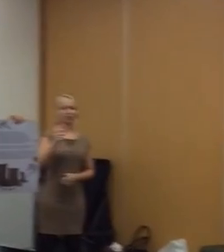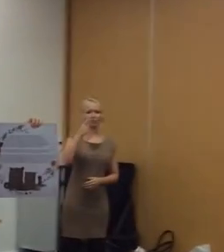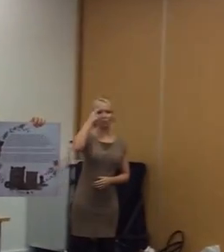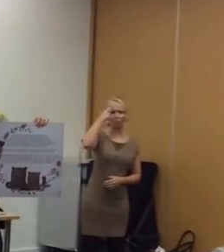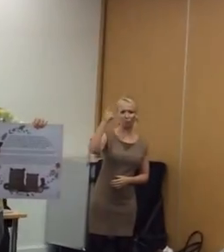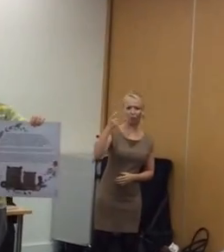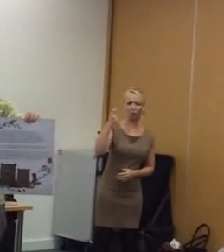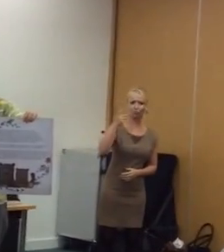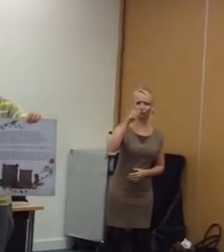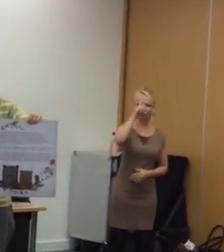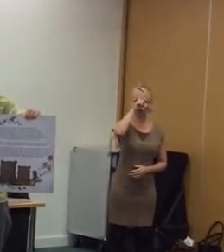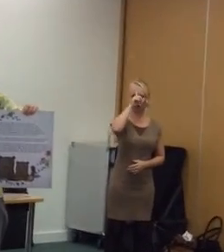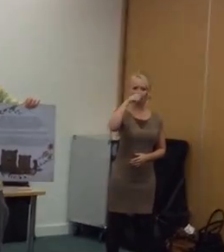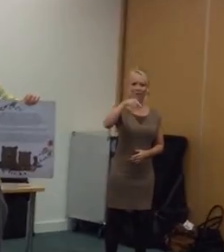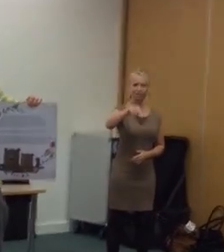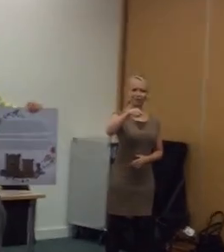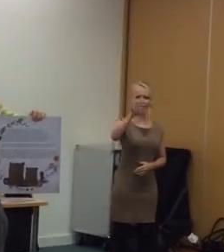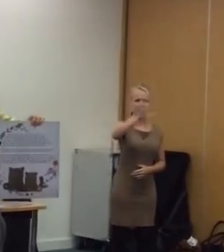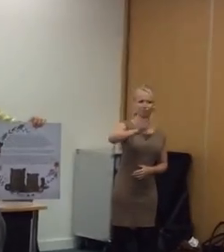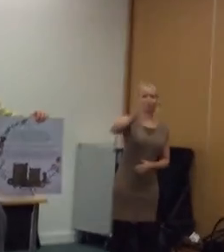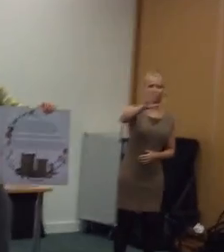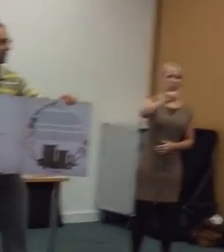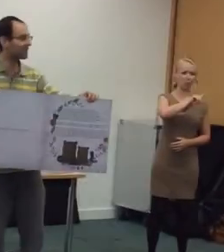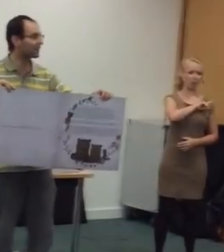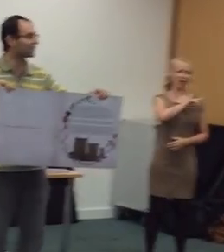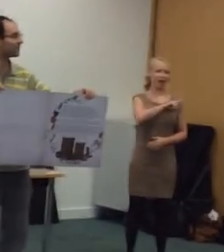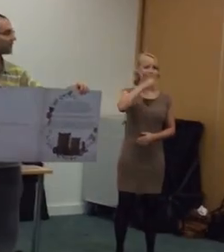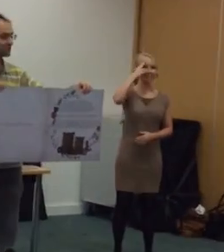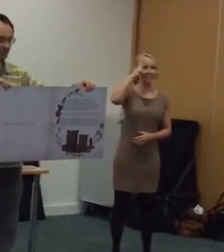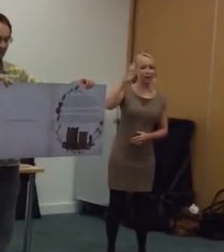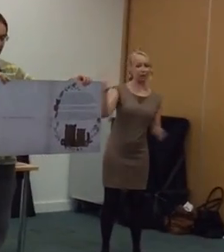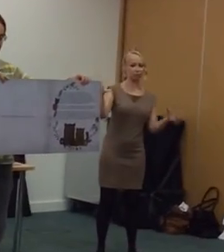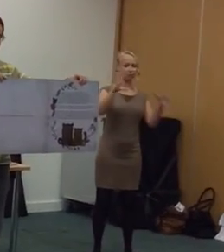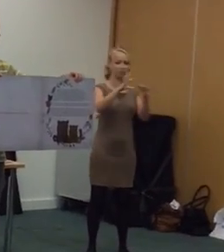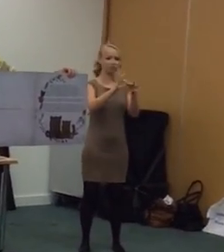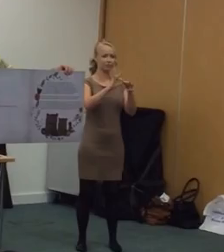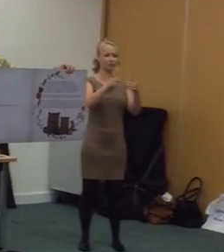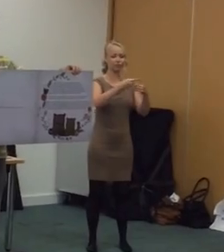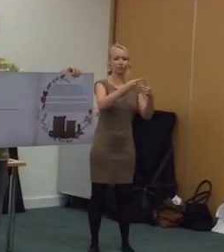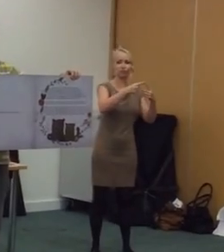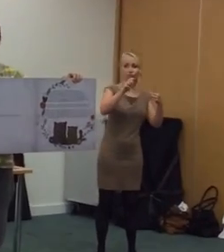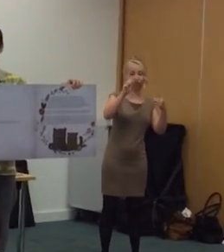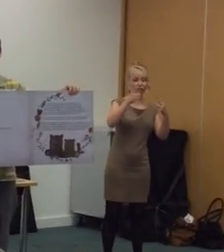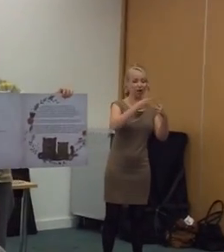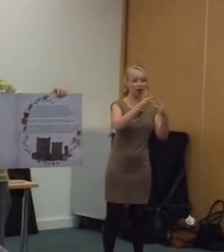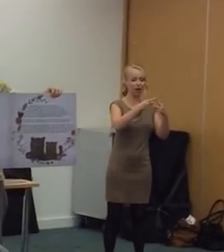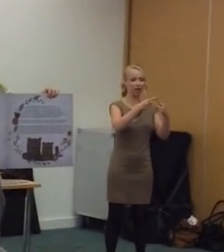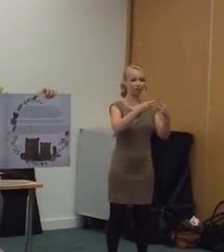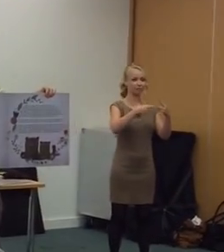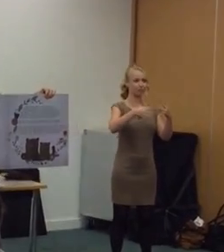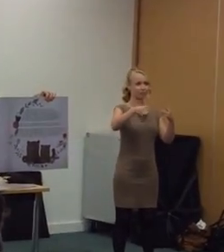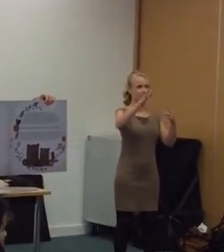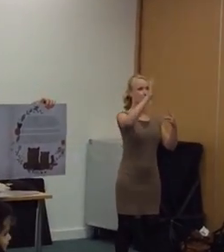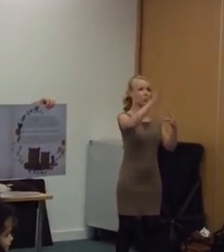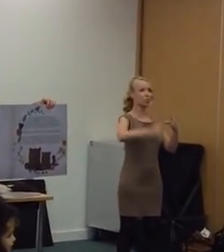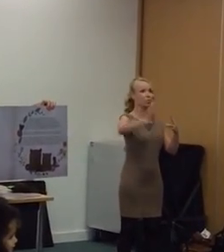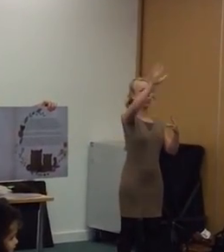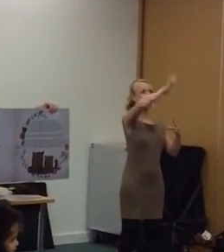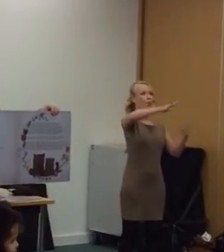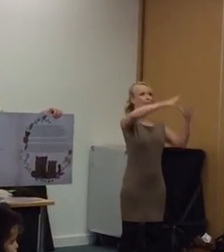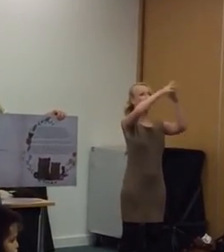thought they were from Germany because of their names. But whether they were from Russia, or North America, or